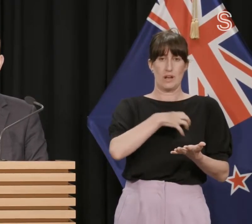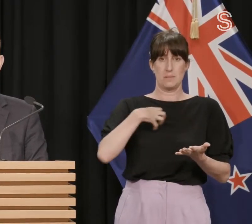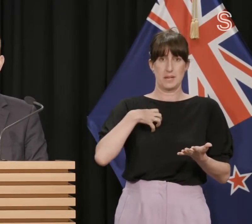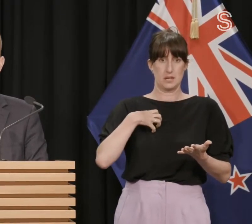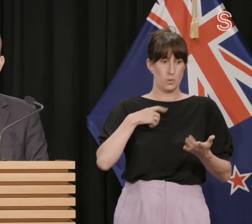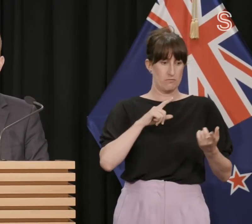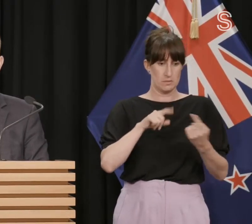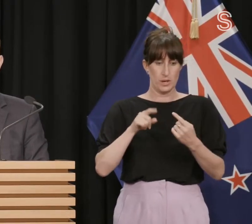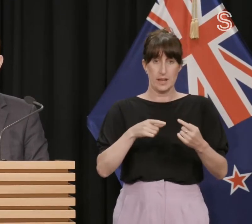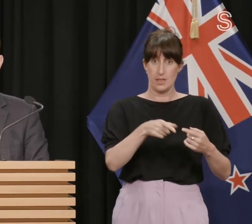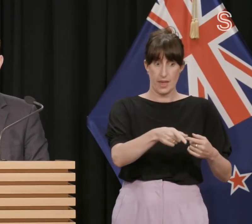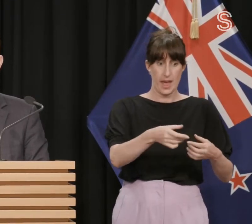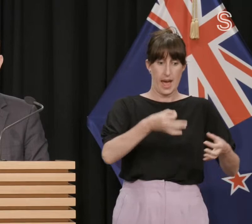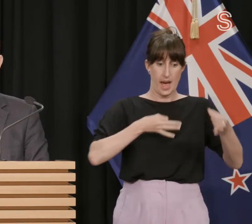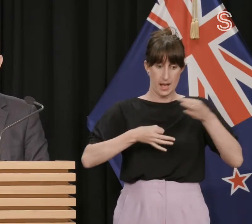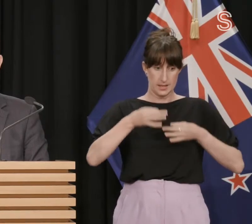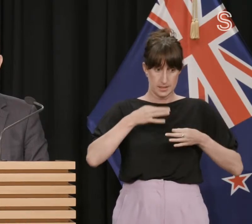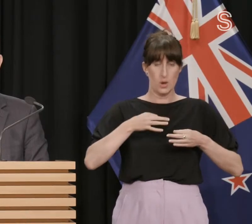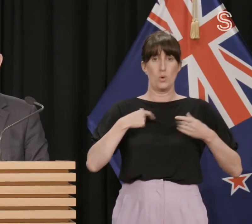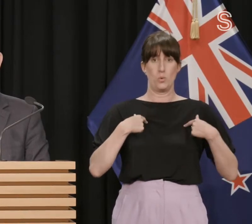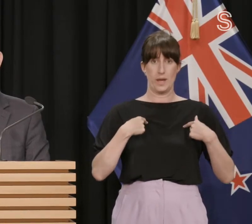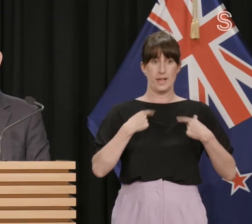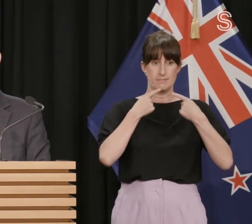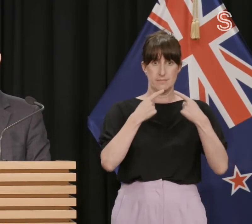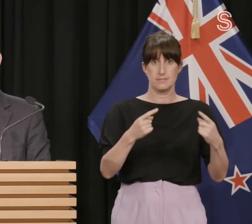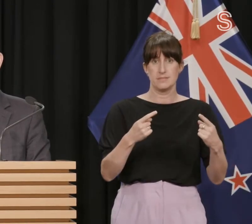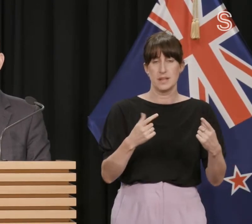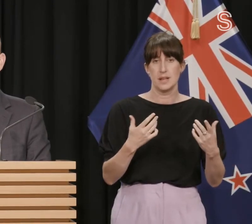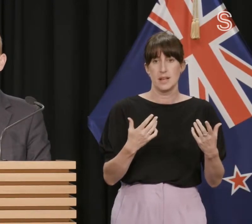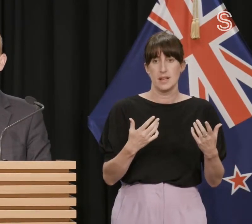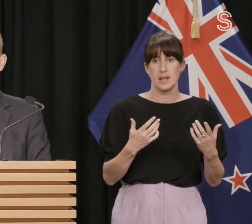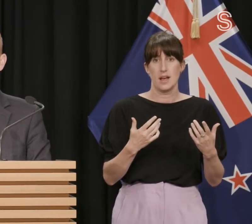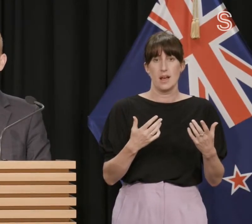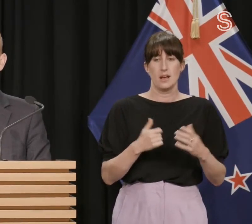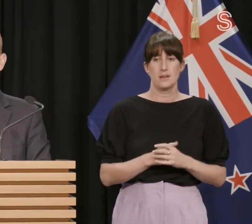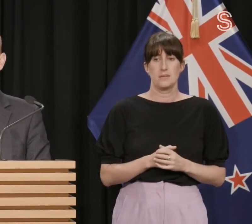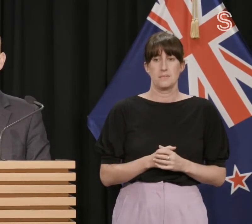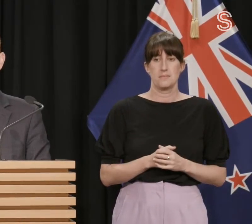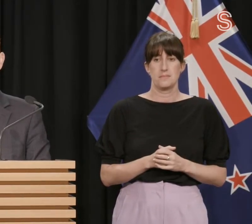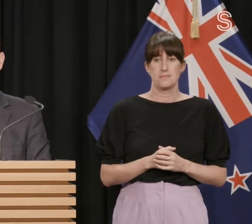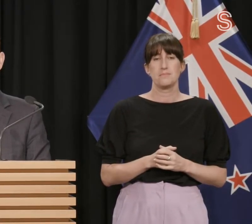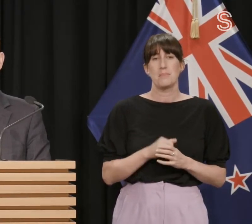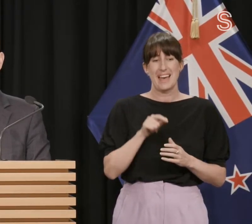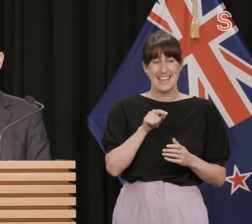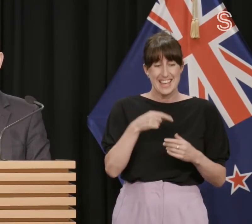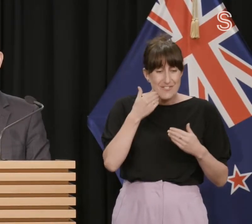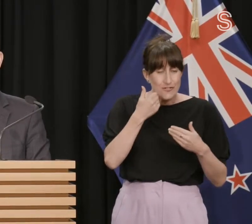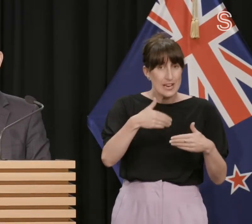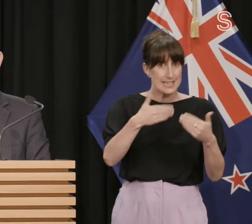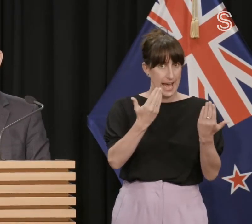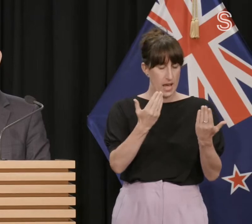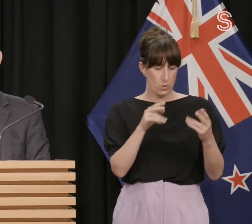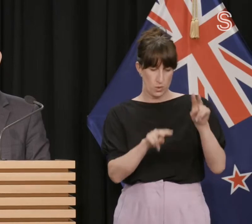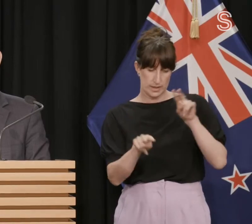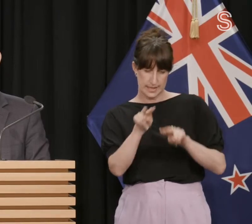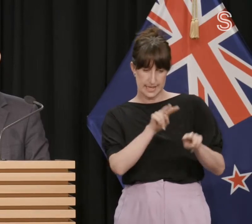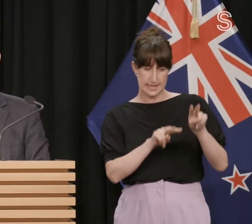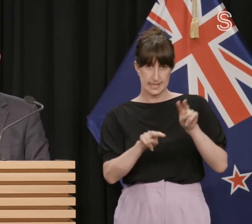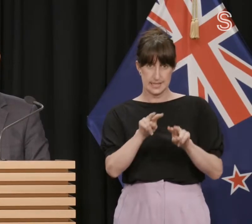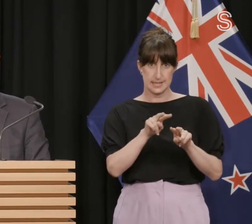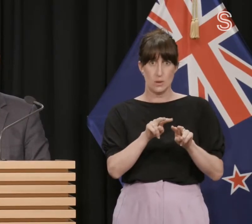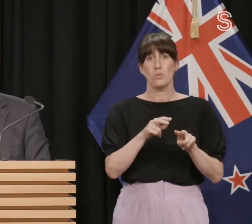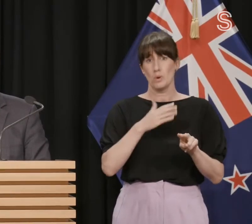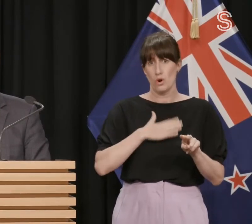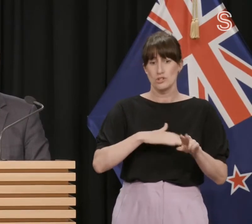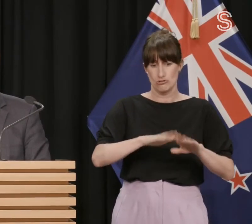can to the requests that they are putting to us at a central government level. But I have indicated that we'll review that every day. And we do want to get kids